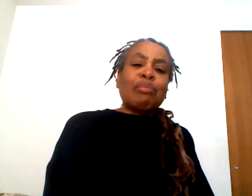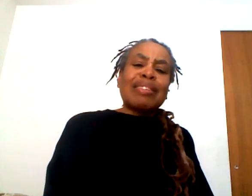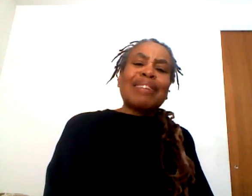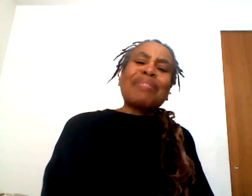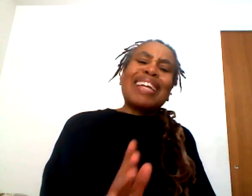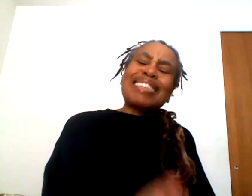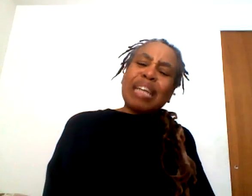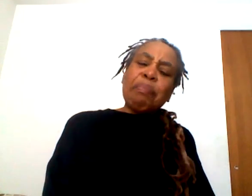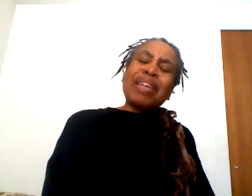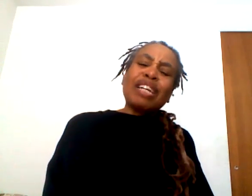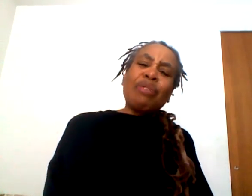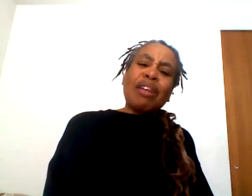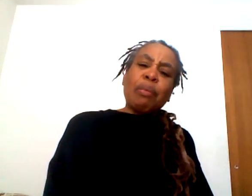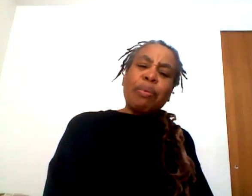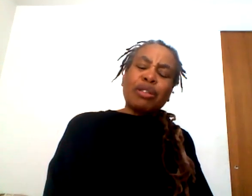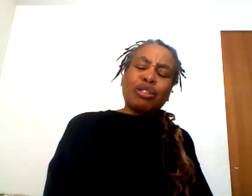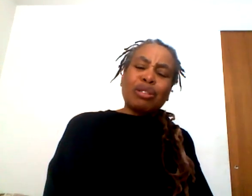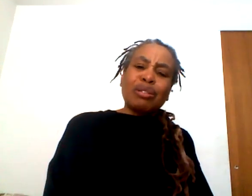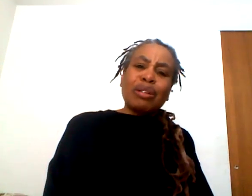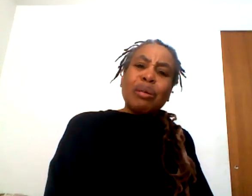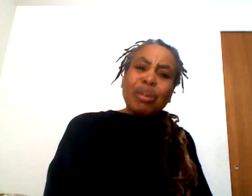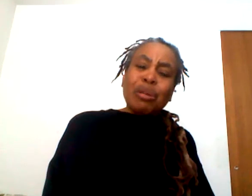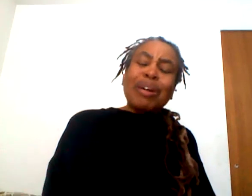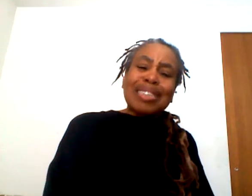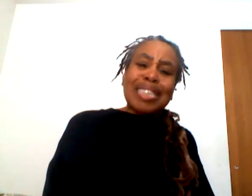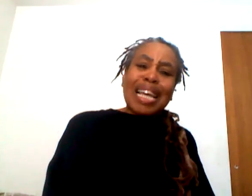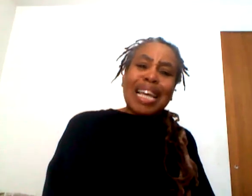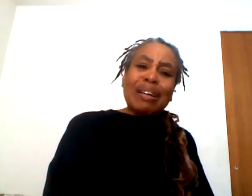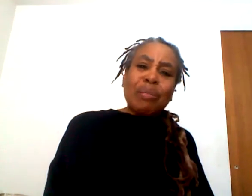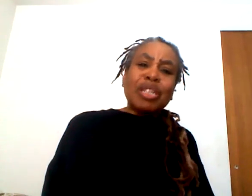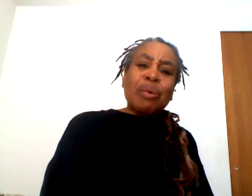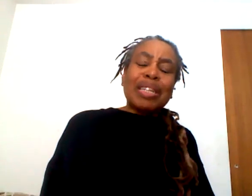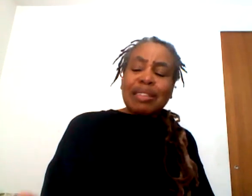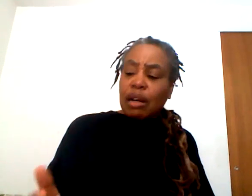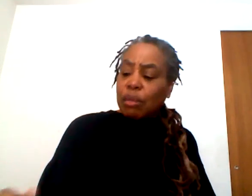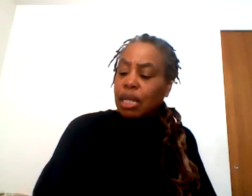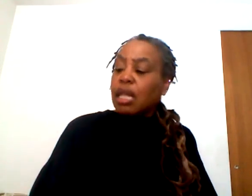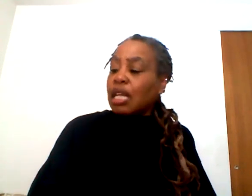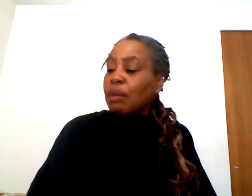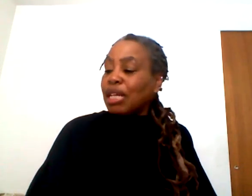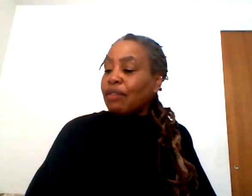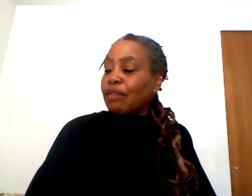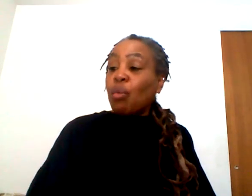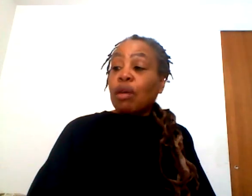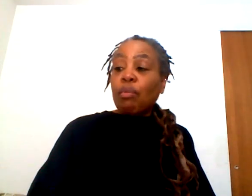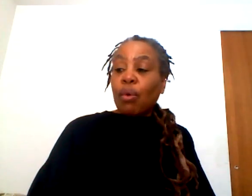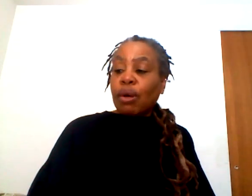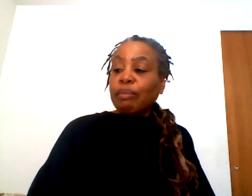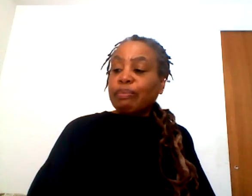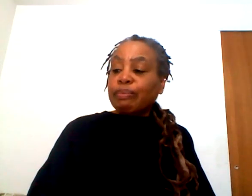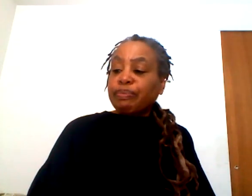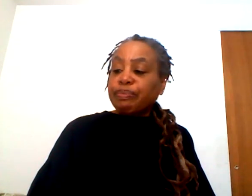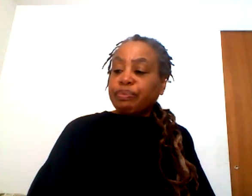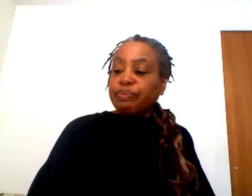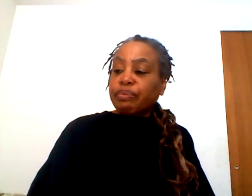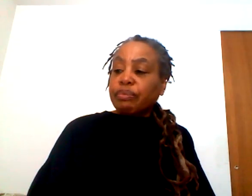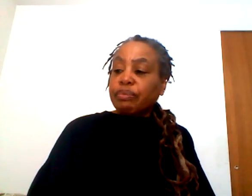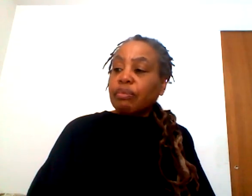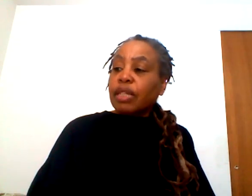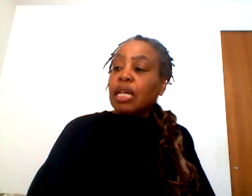say, stop beating around the bush. What do you want to say? What do you want to tell me? Let me give you one more.